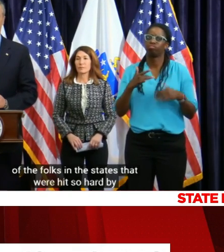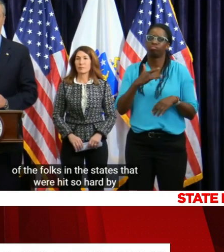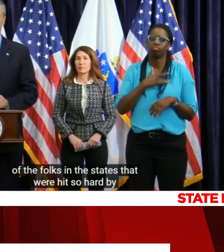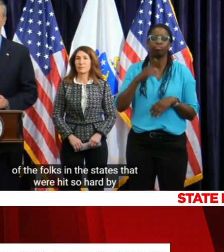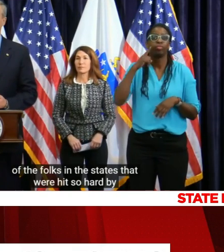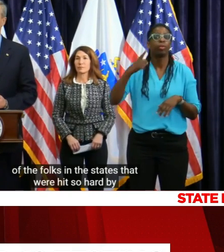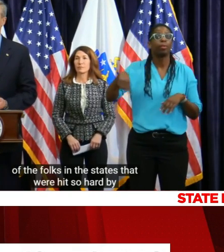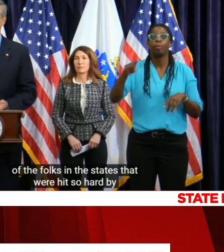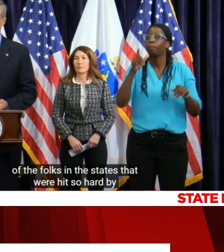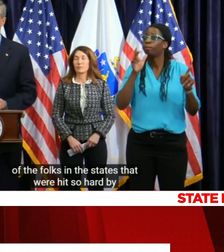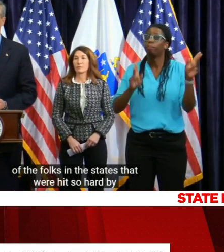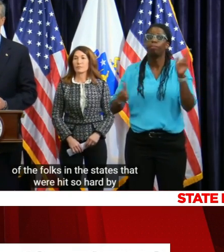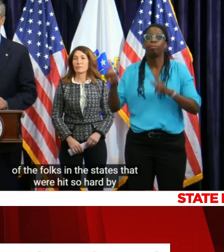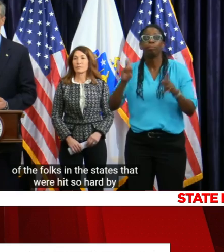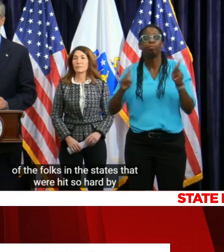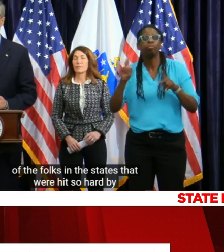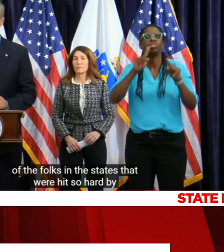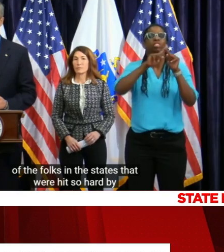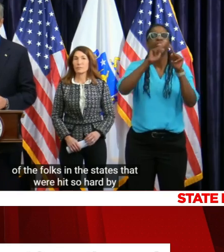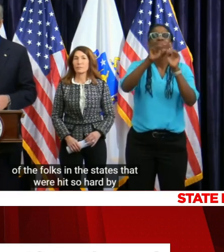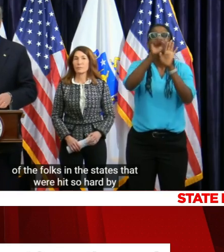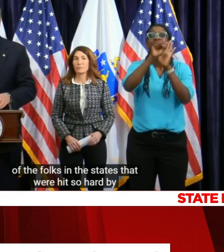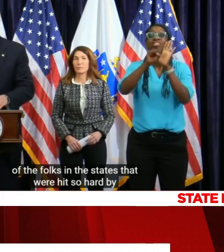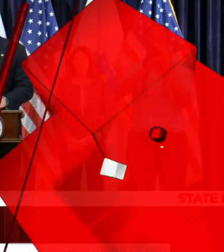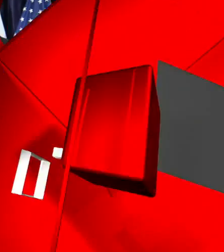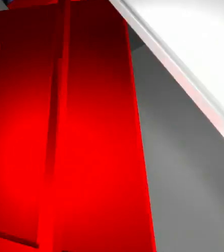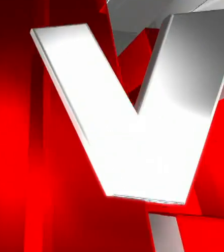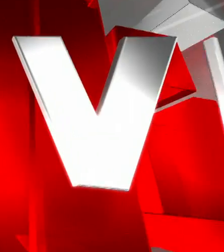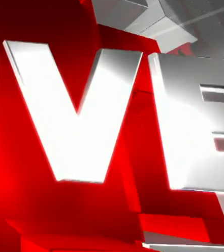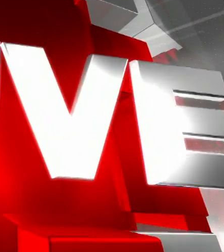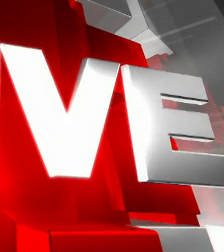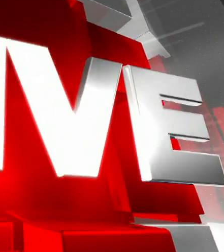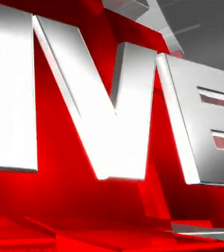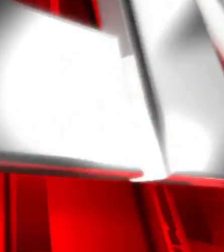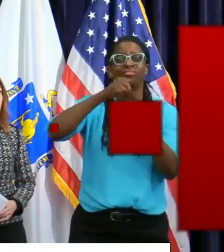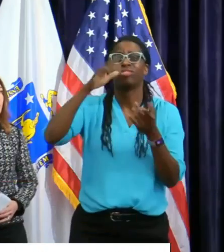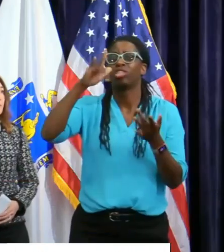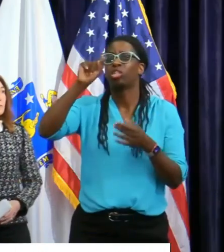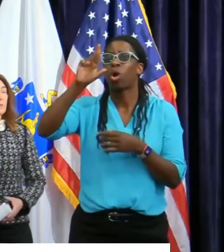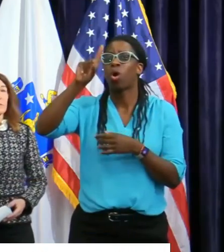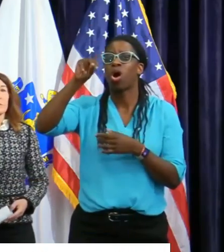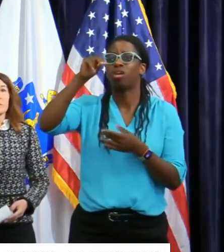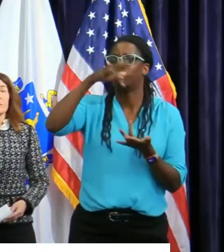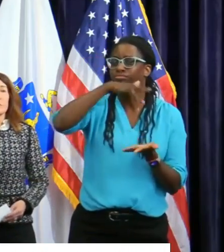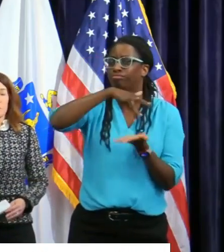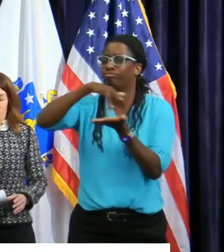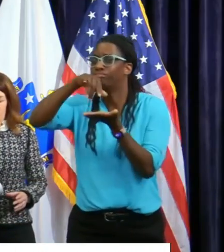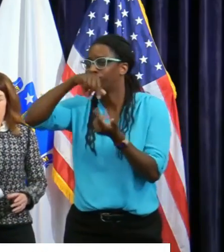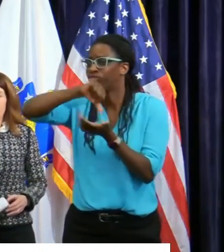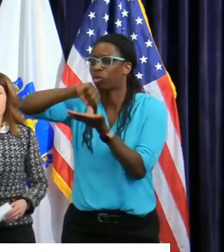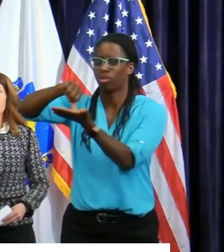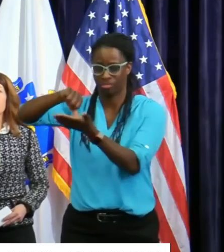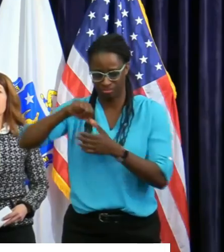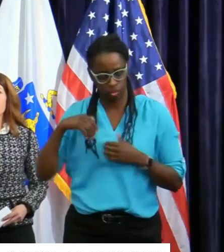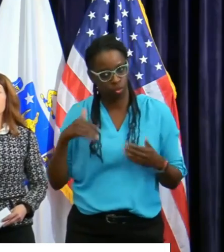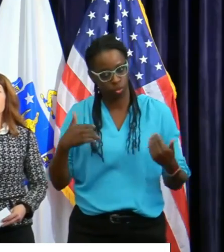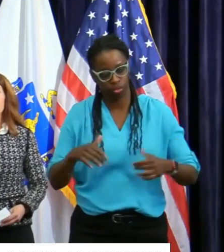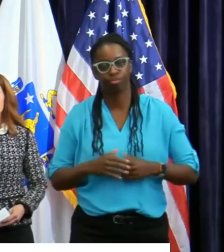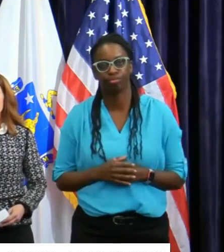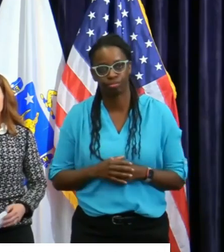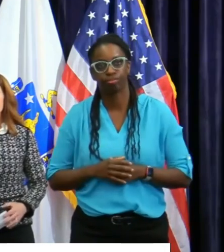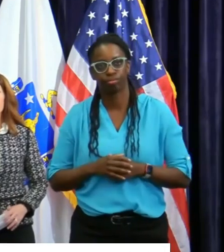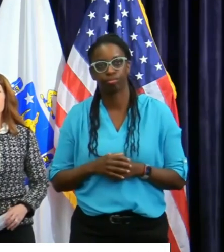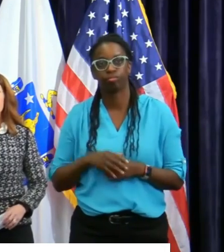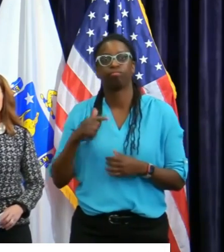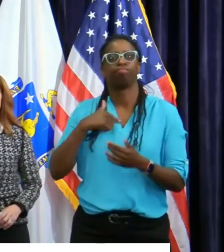press conference is just beginning, so let's listen in. The weekend, and we've been in contact with our guard, and